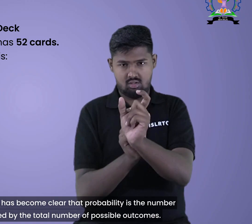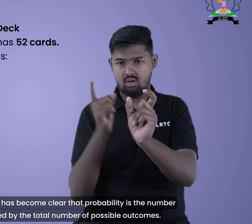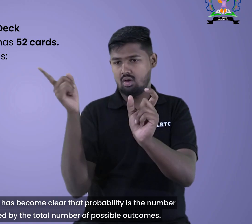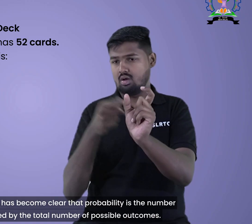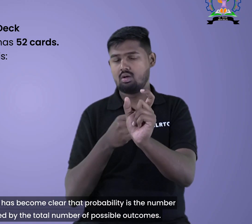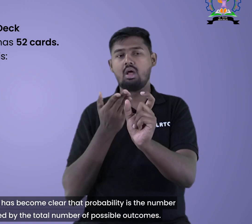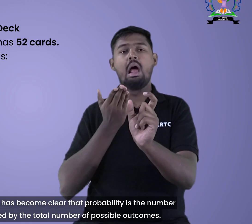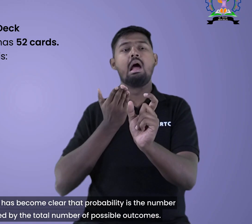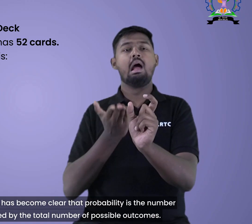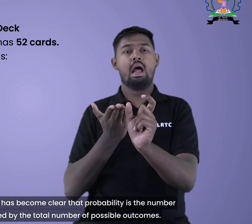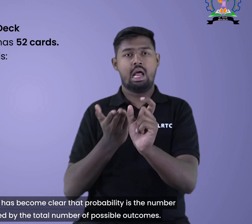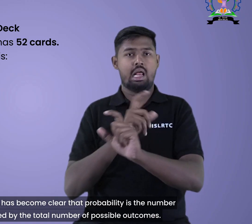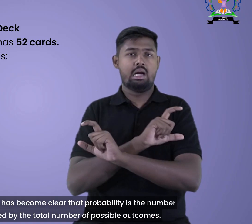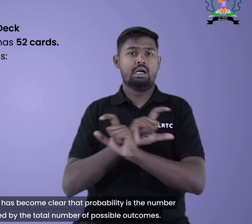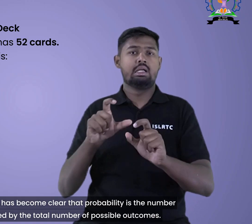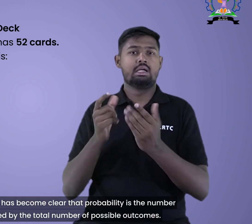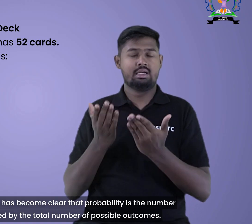total number of possible outcomes.